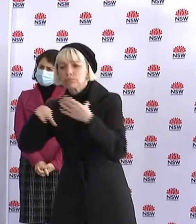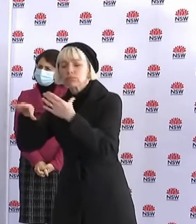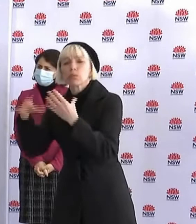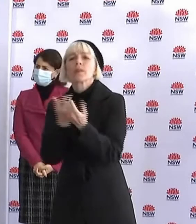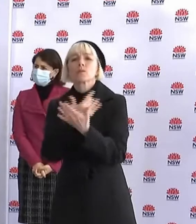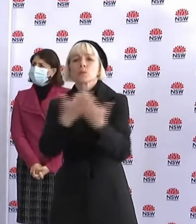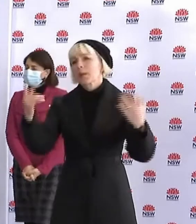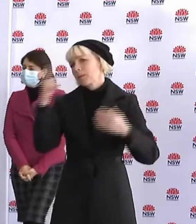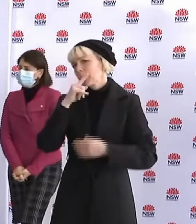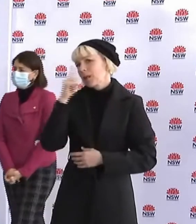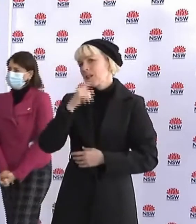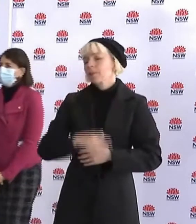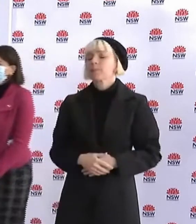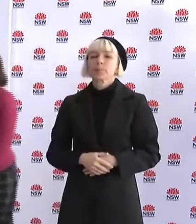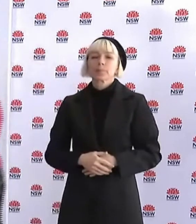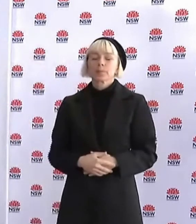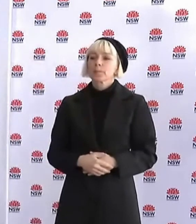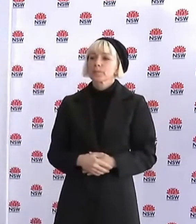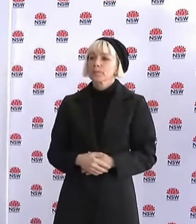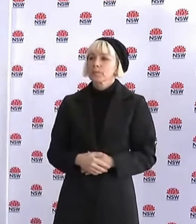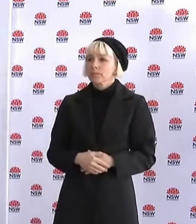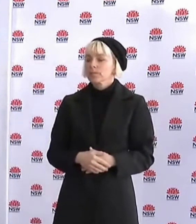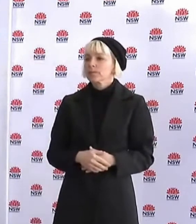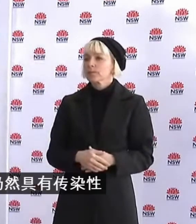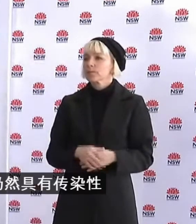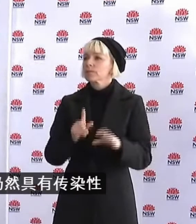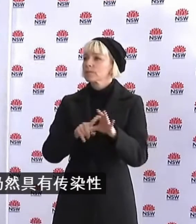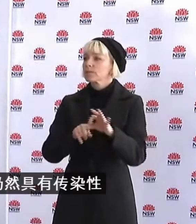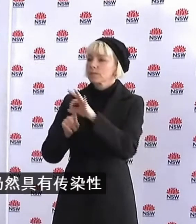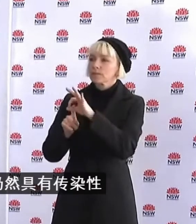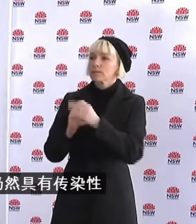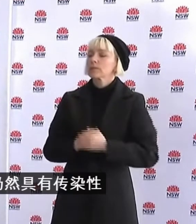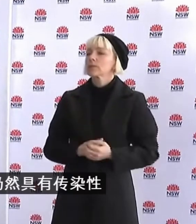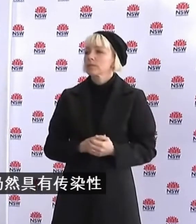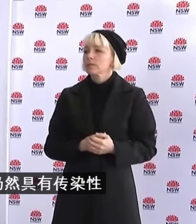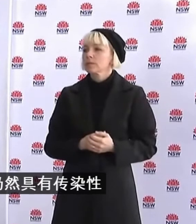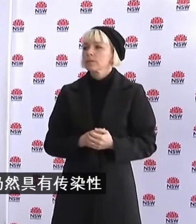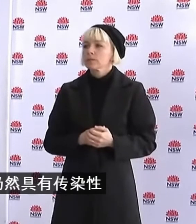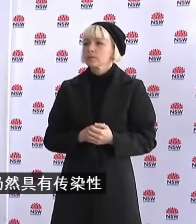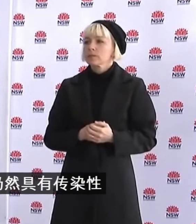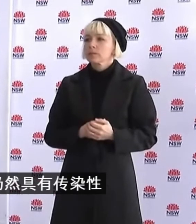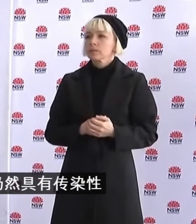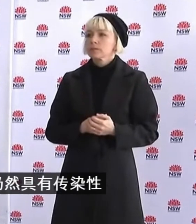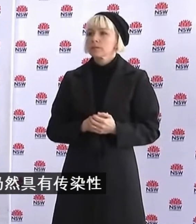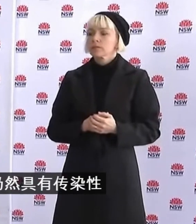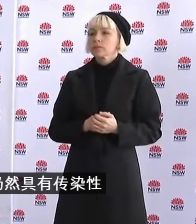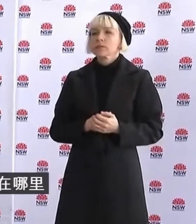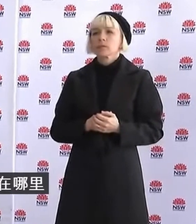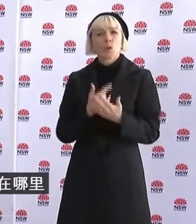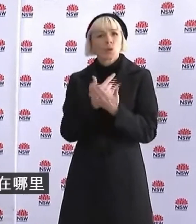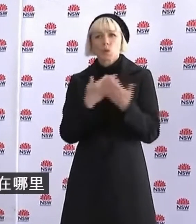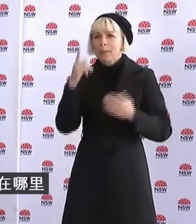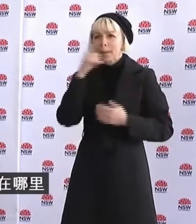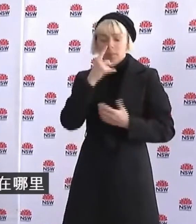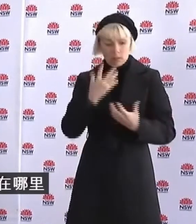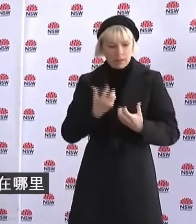as well. Premier, Dr McAnulty, just into Dr McAnulty. Premier, just given the increasing number of people still infectious in the